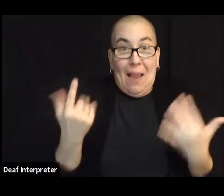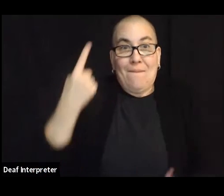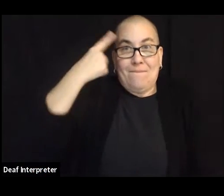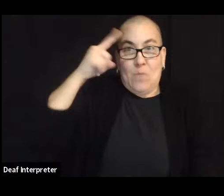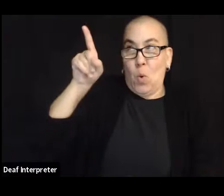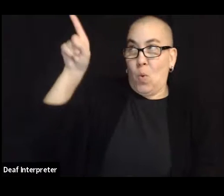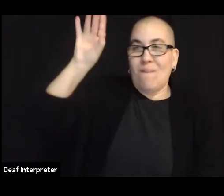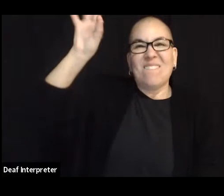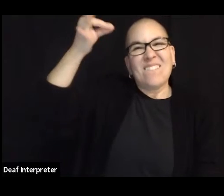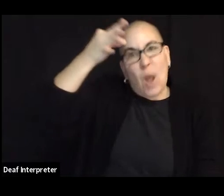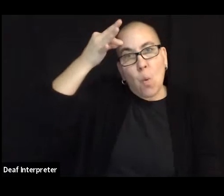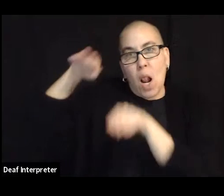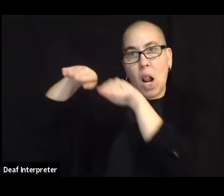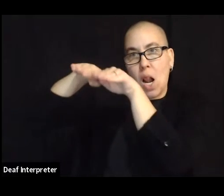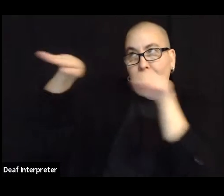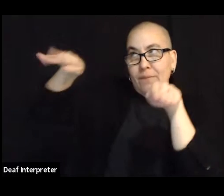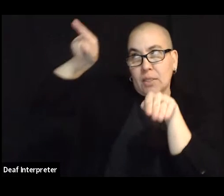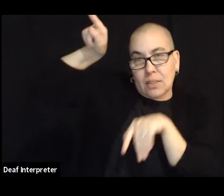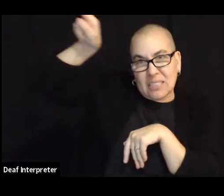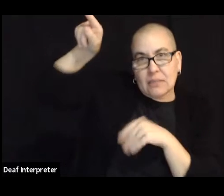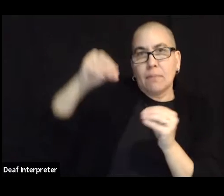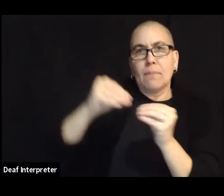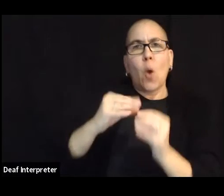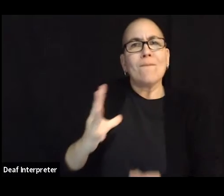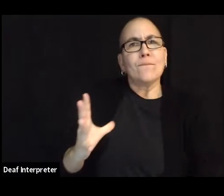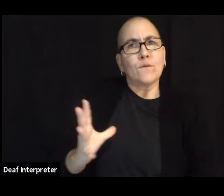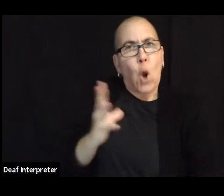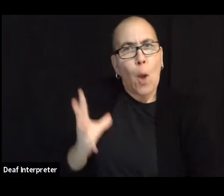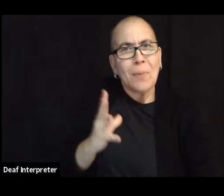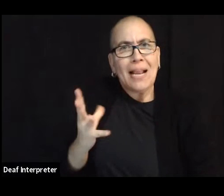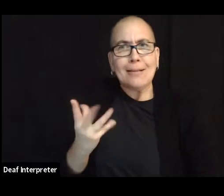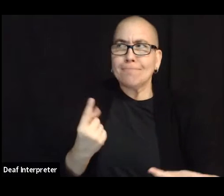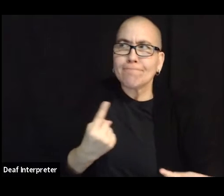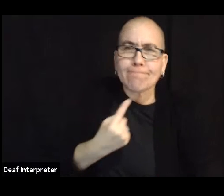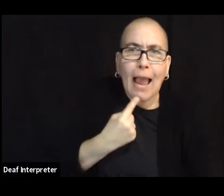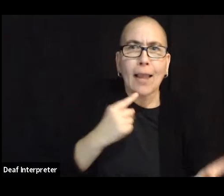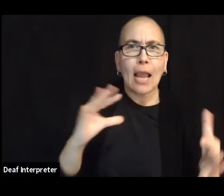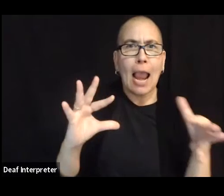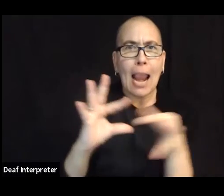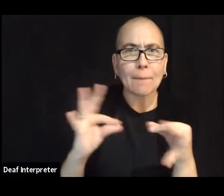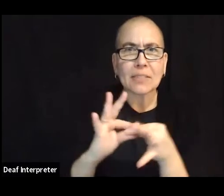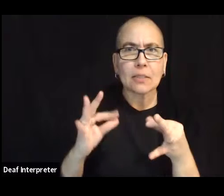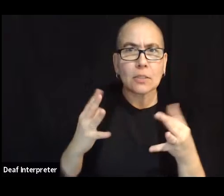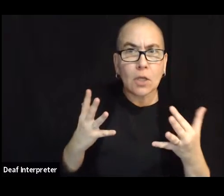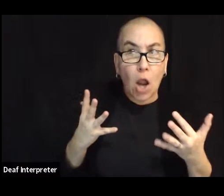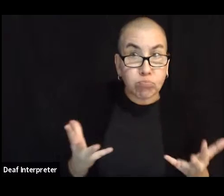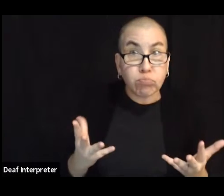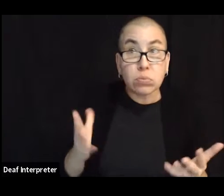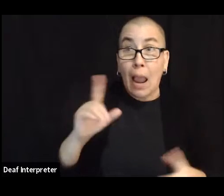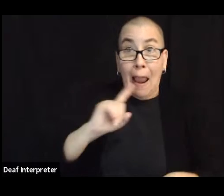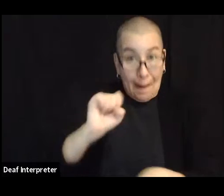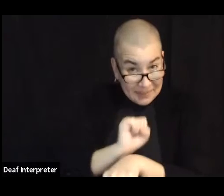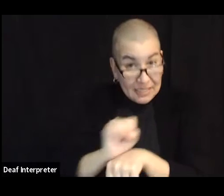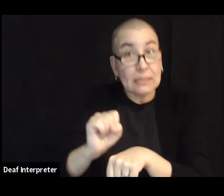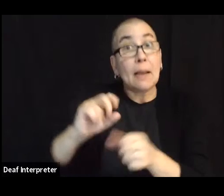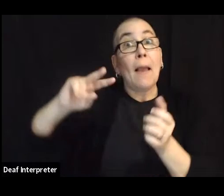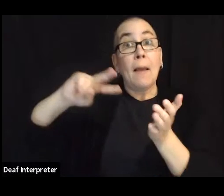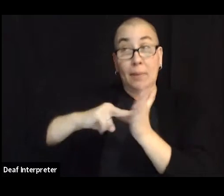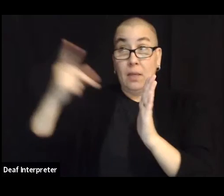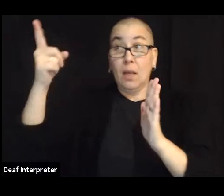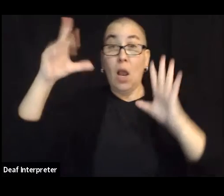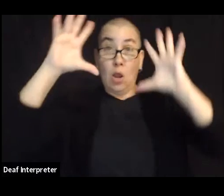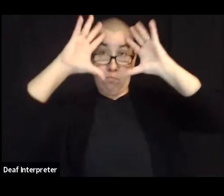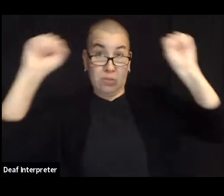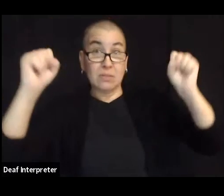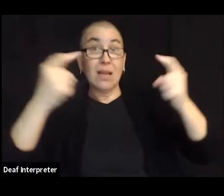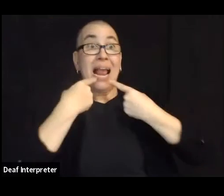does just depend upon what we can learn about supply increasing, or if we do, as Kris said, have to